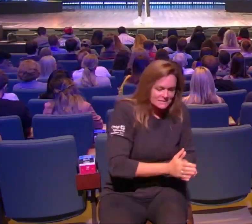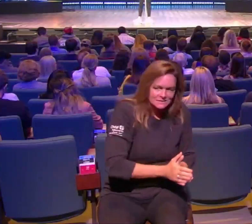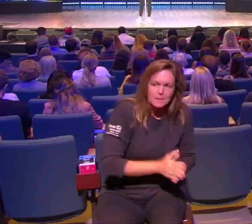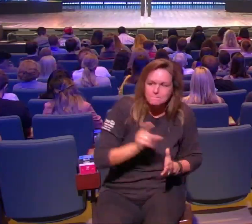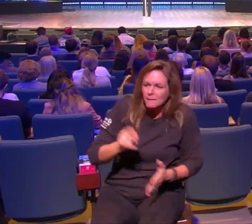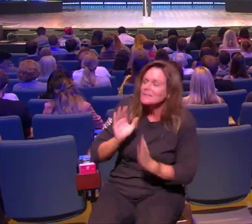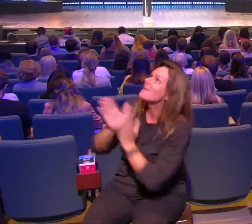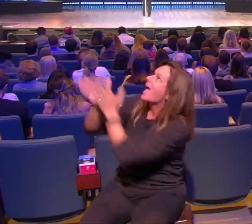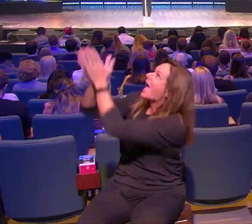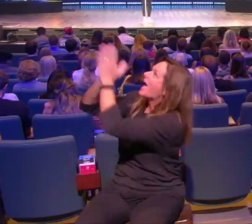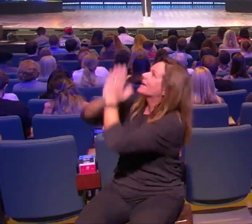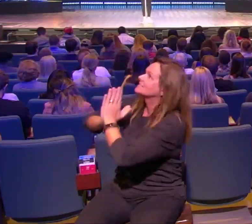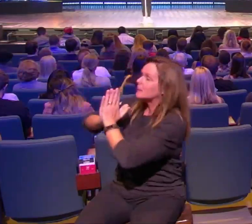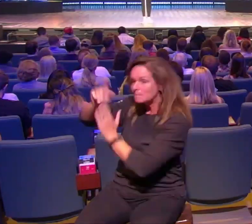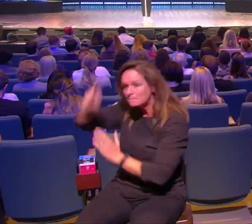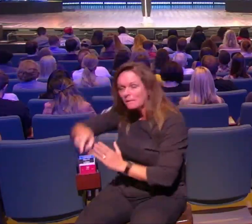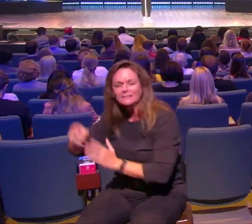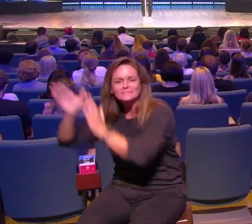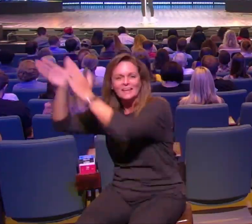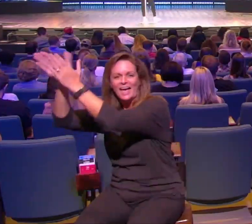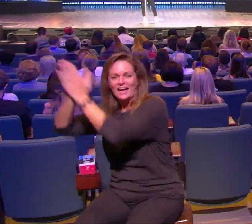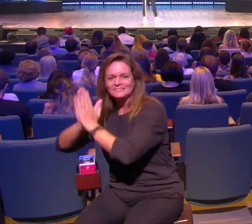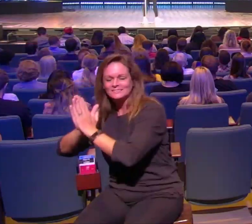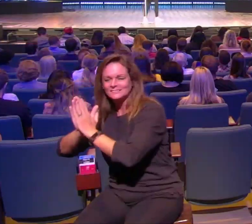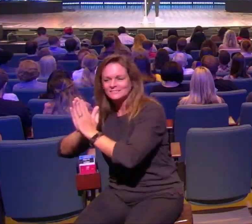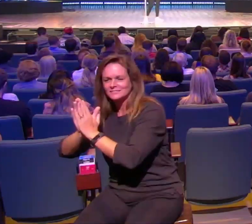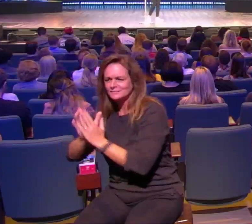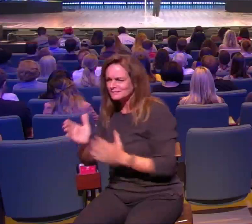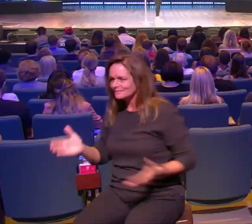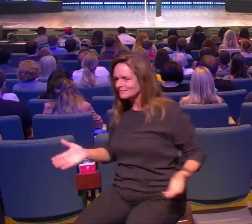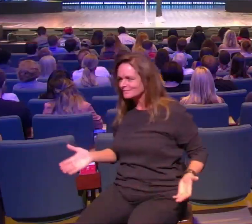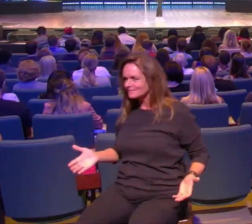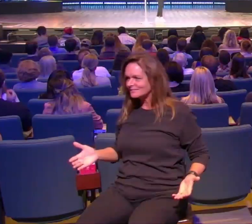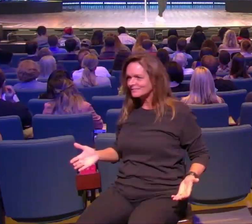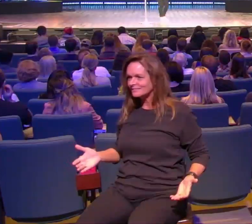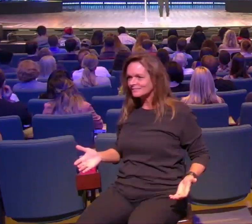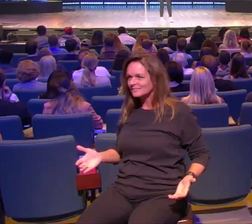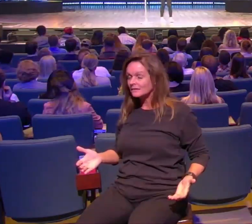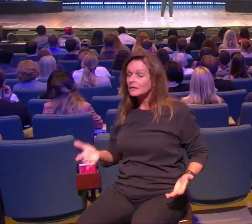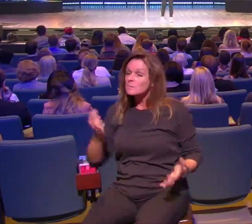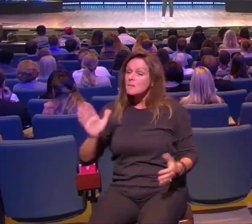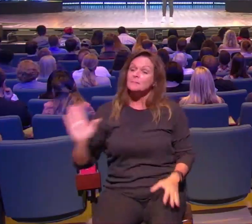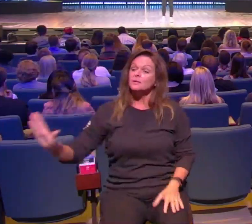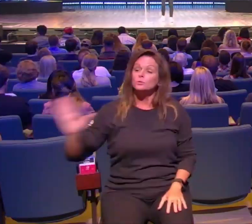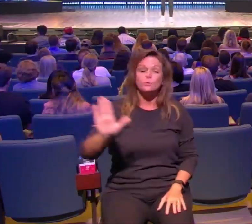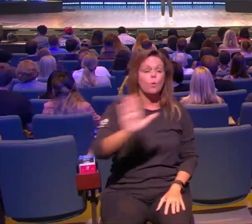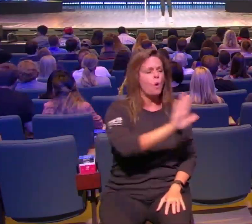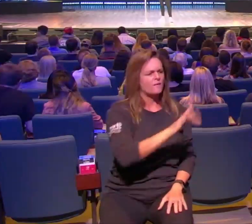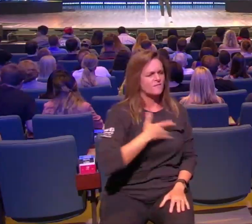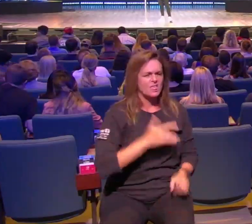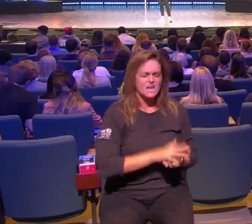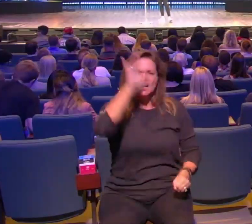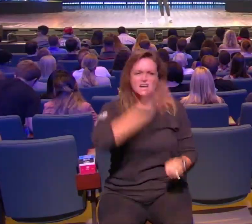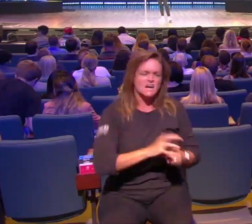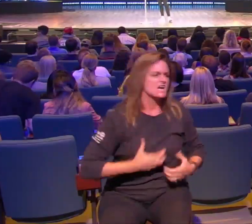but you have to ask for it. Maybe it's you want to be free from anxiety, from anger, from